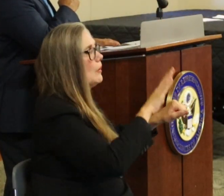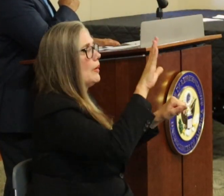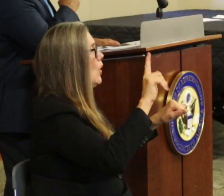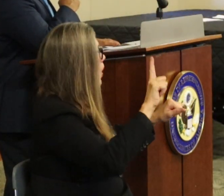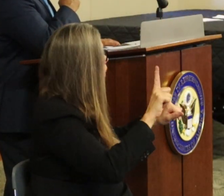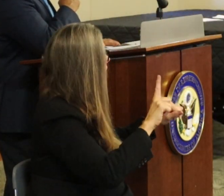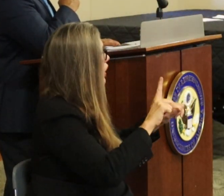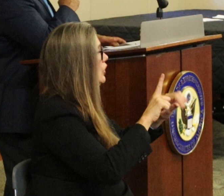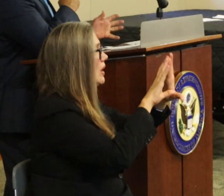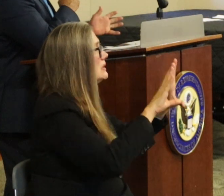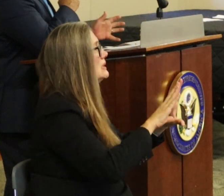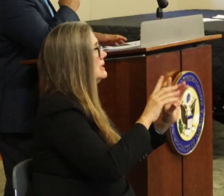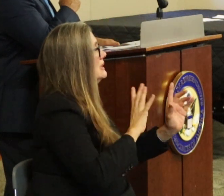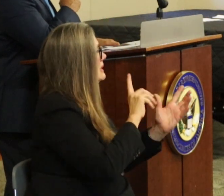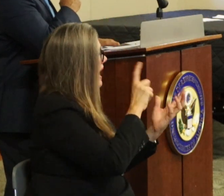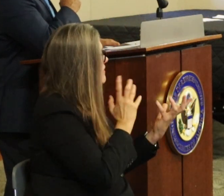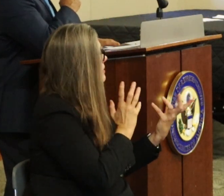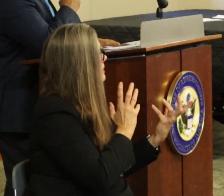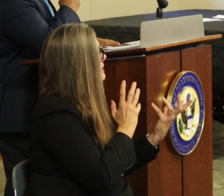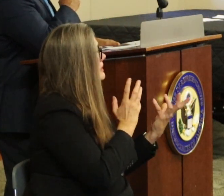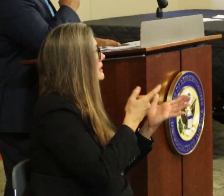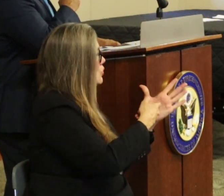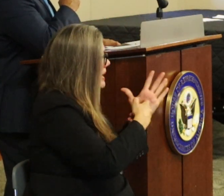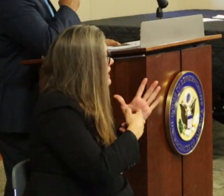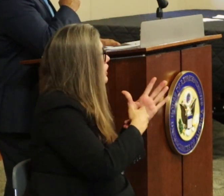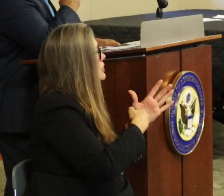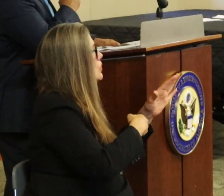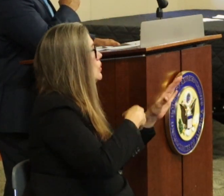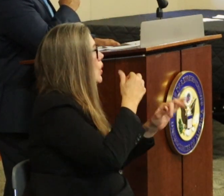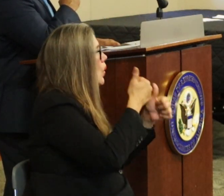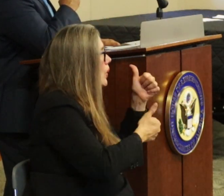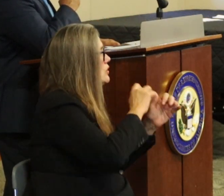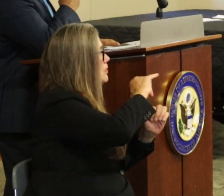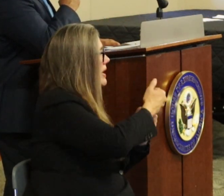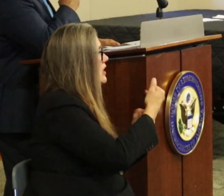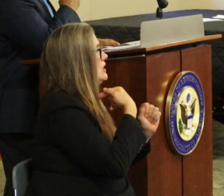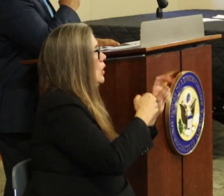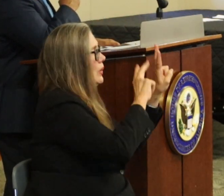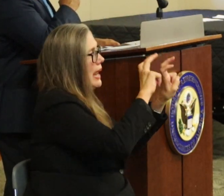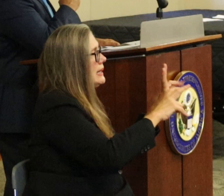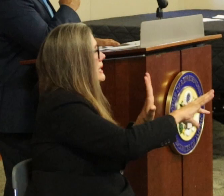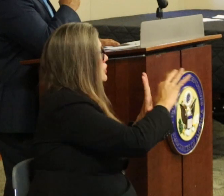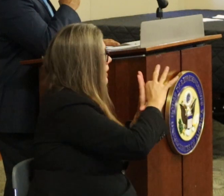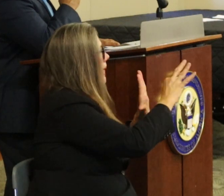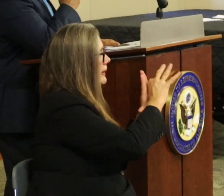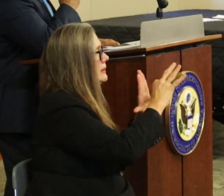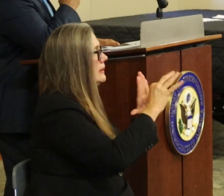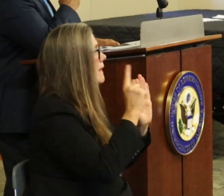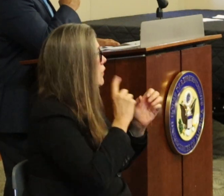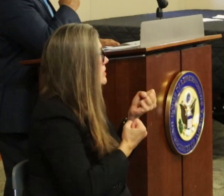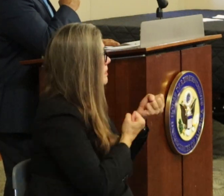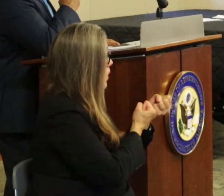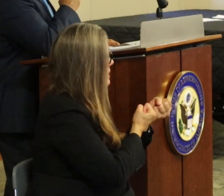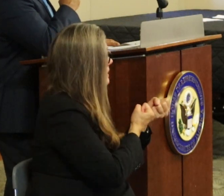criteria by which certain projects are selected. So what I would say is look at community project funding applications and then